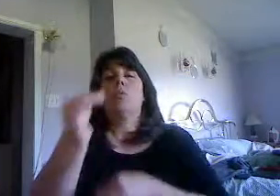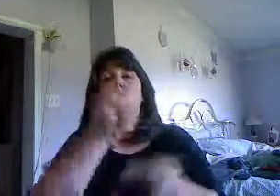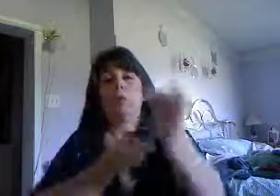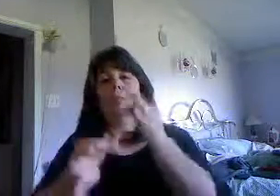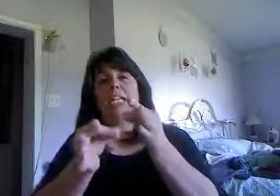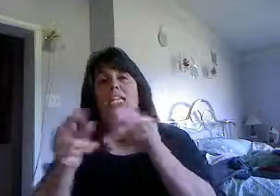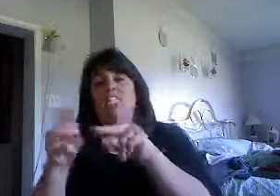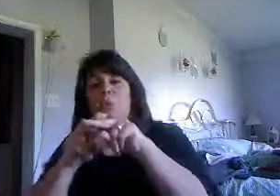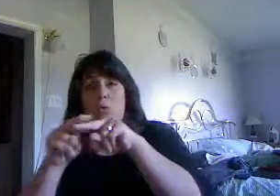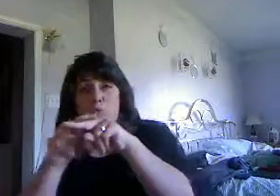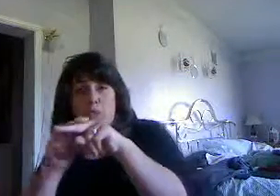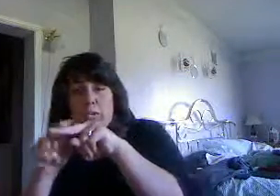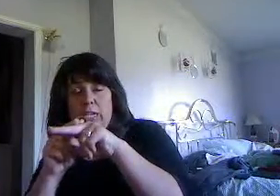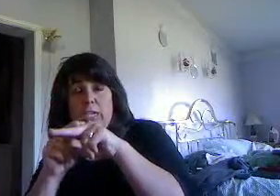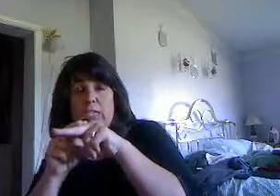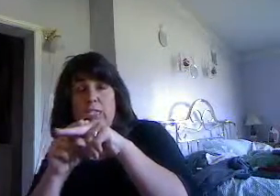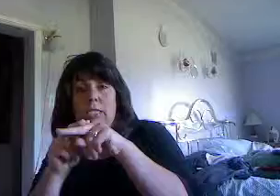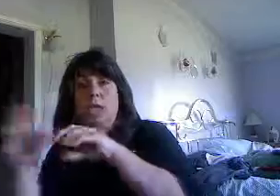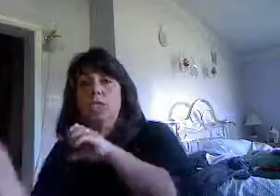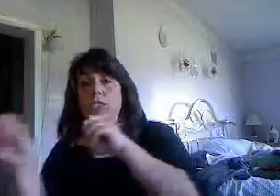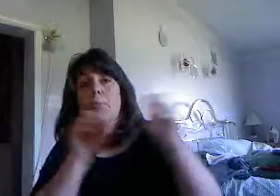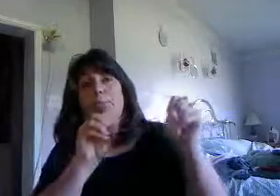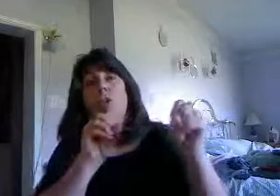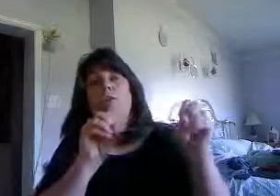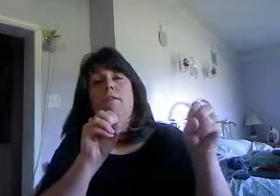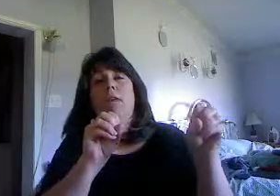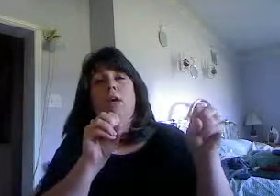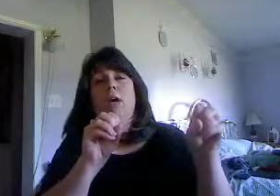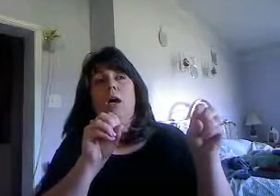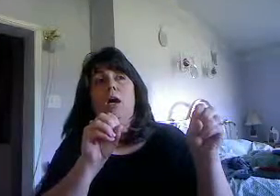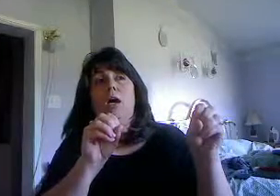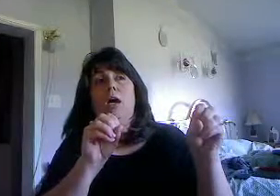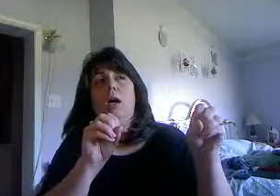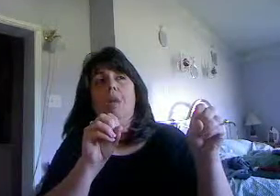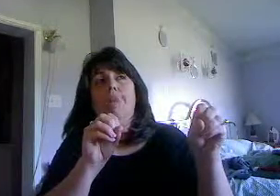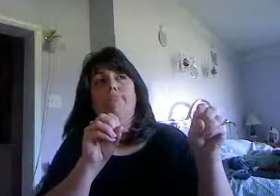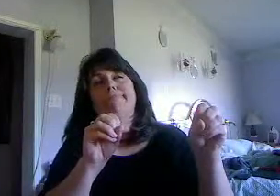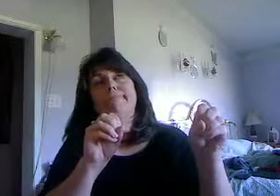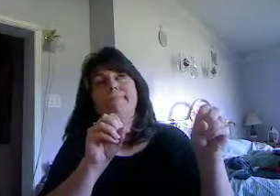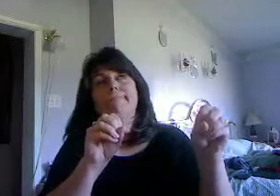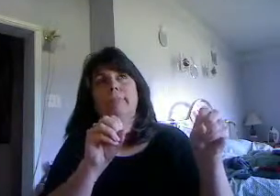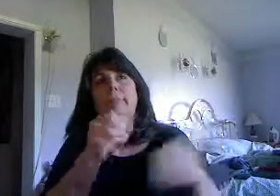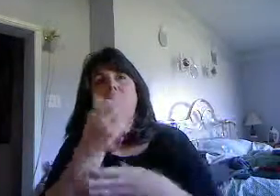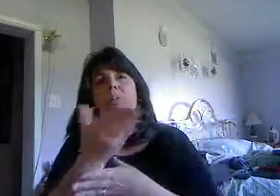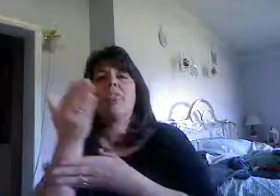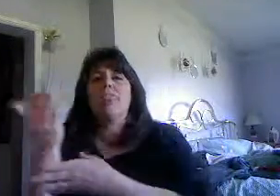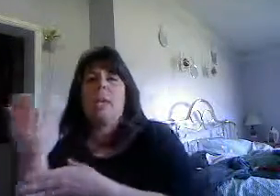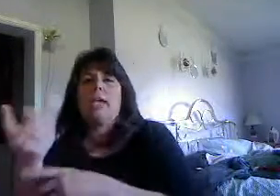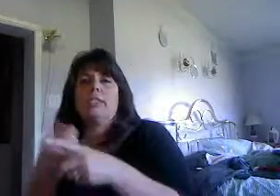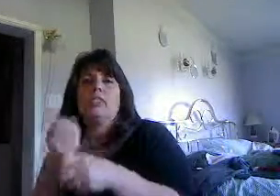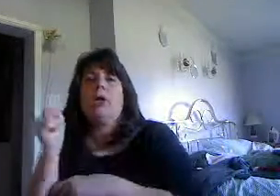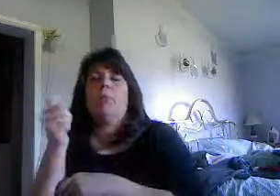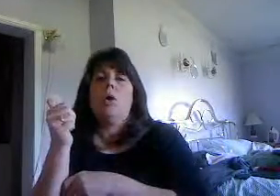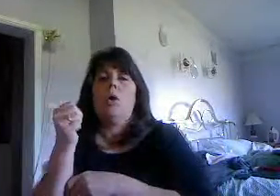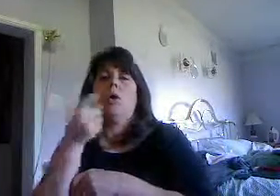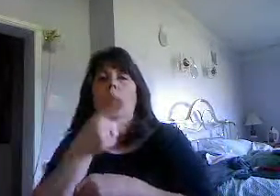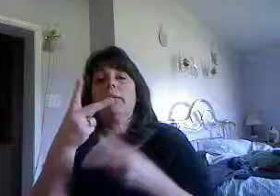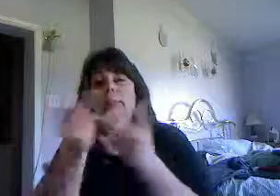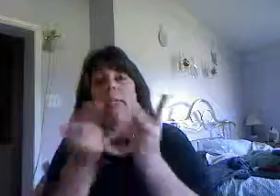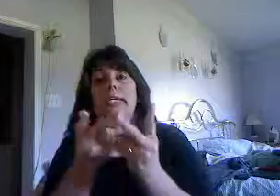Rail stations are located in the downtown, so when manufacturing shipped by rail, they needed to be downtown near the rail station.